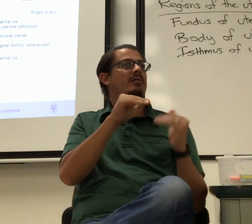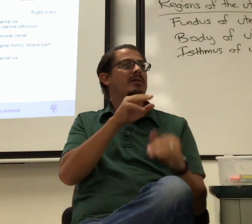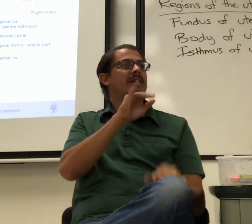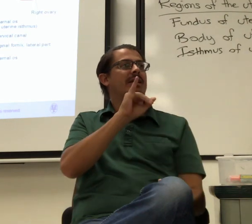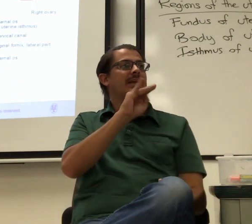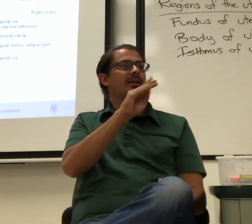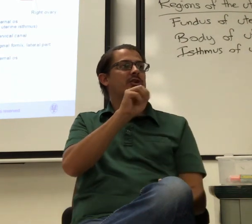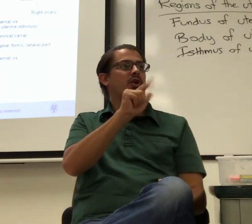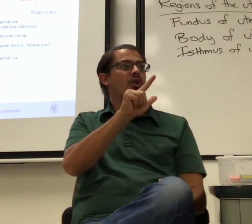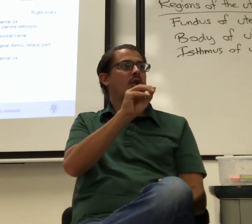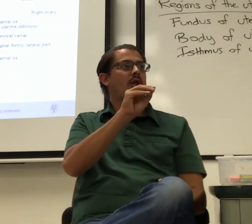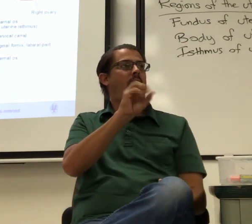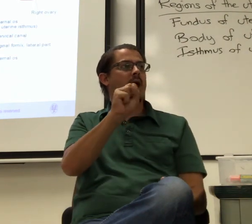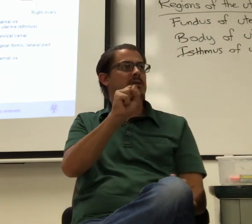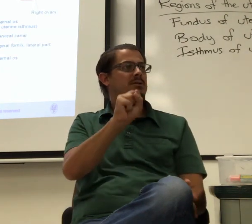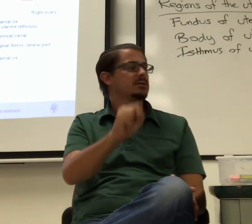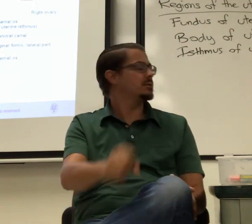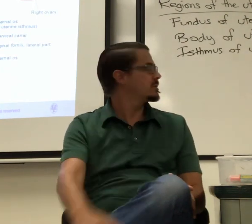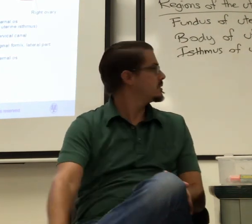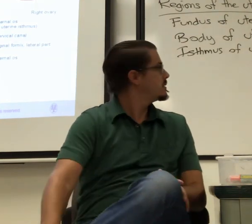os.